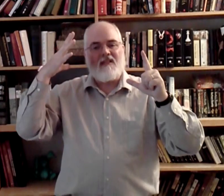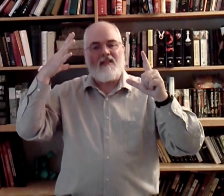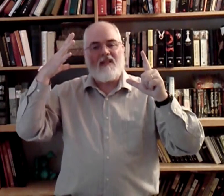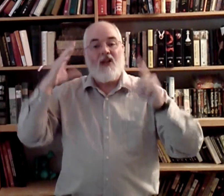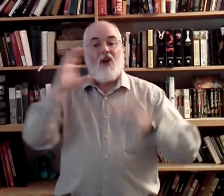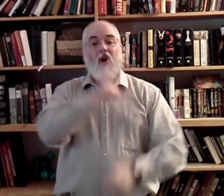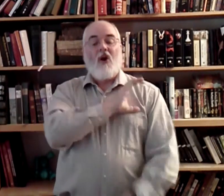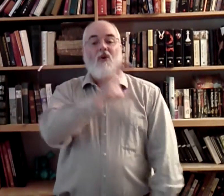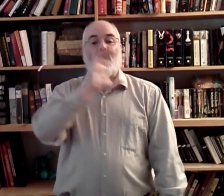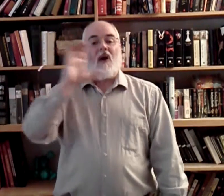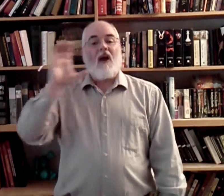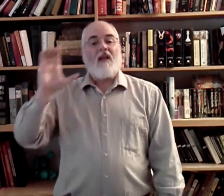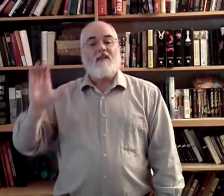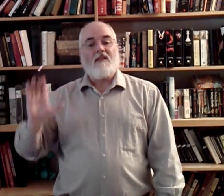Grace. Christ